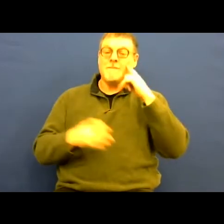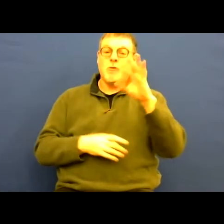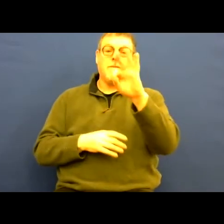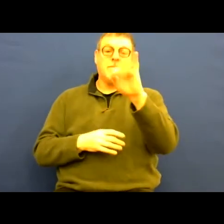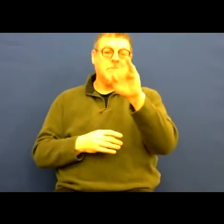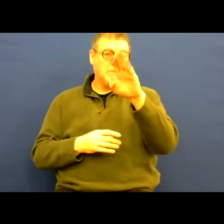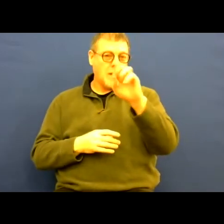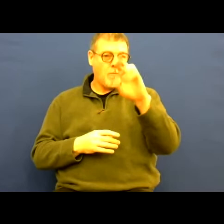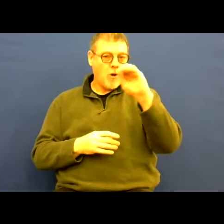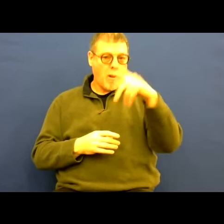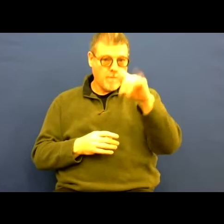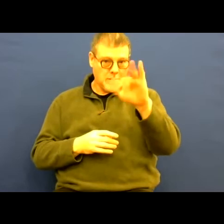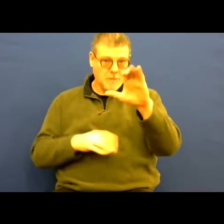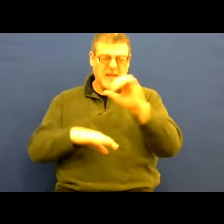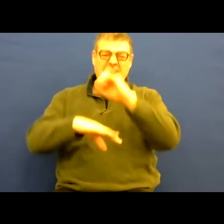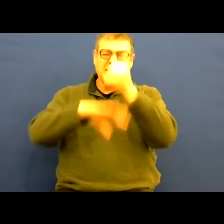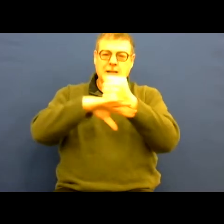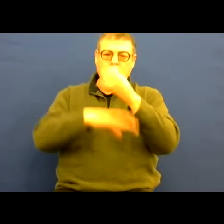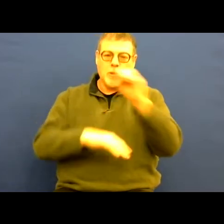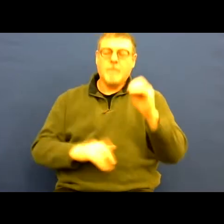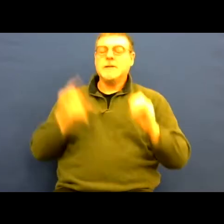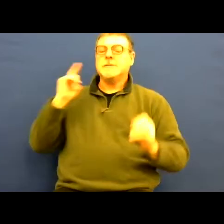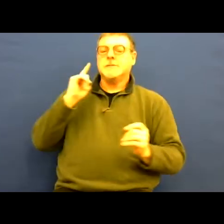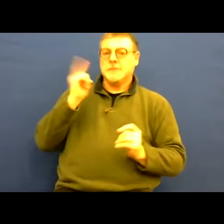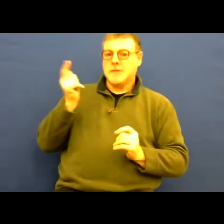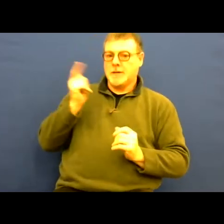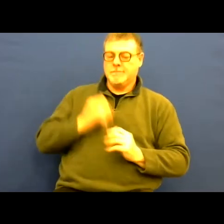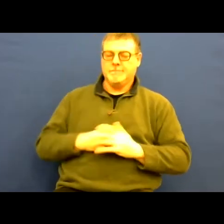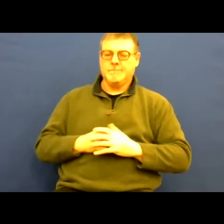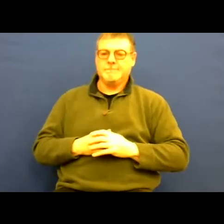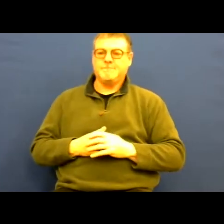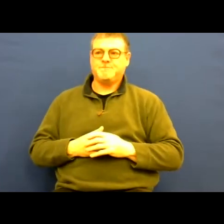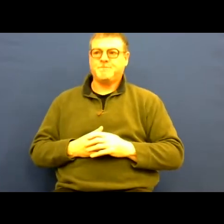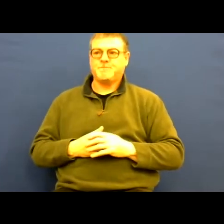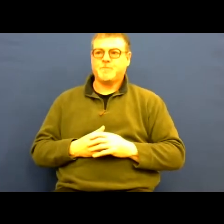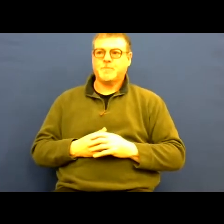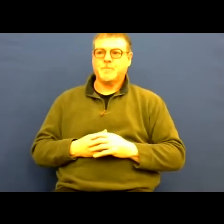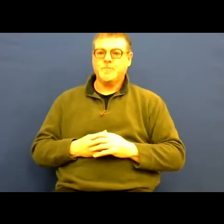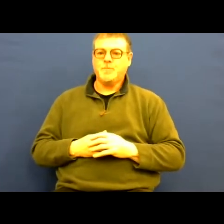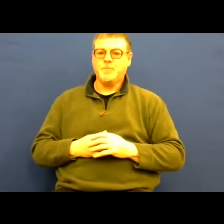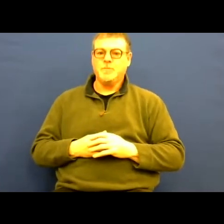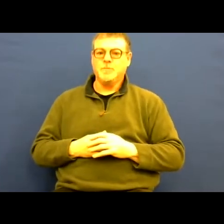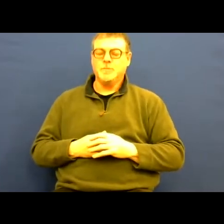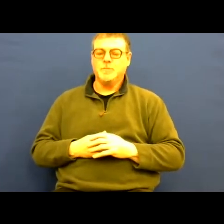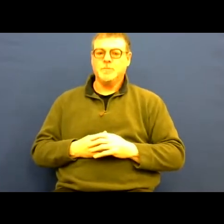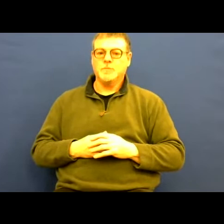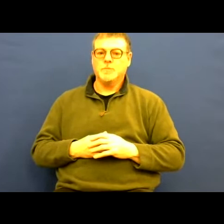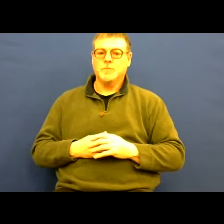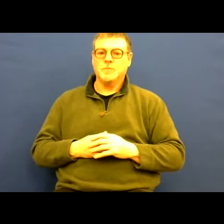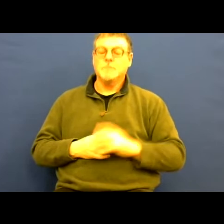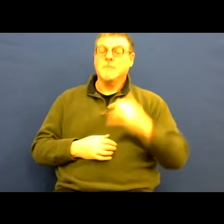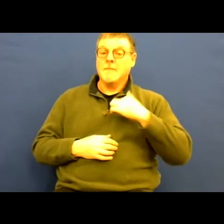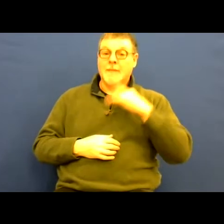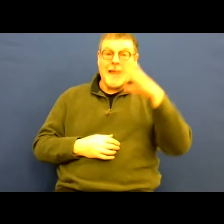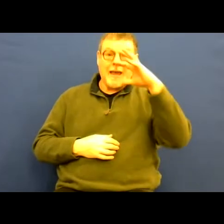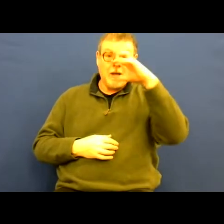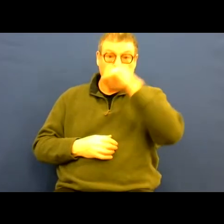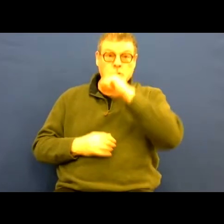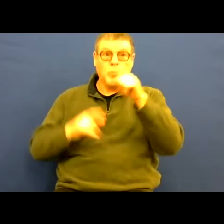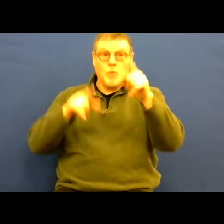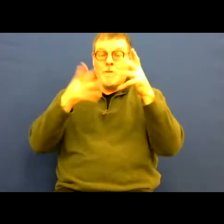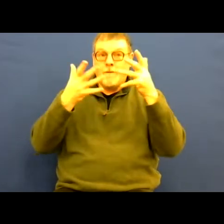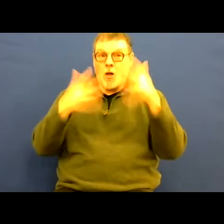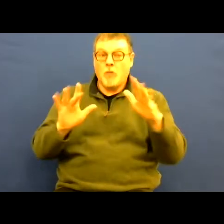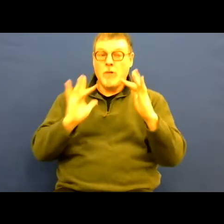and installation company. Second. So I assume you've also been in